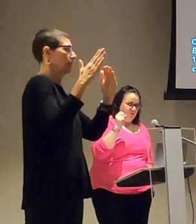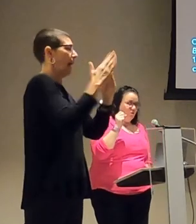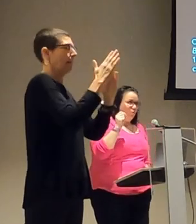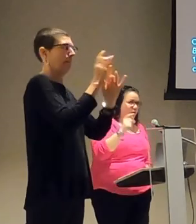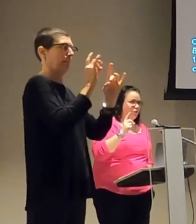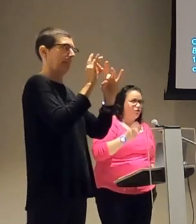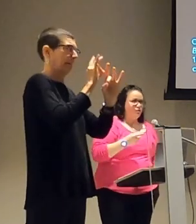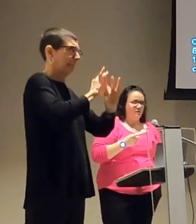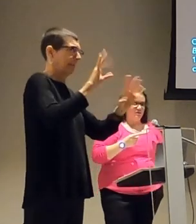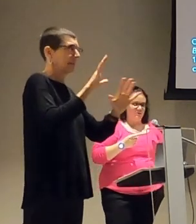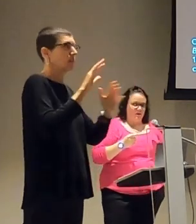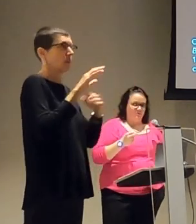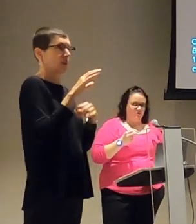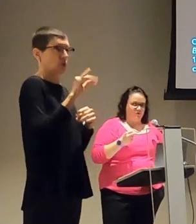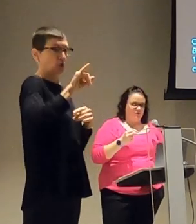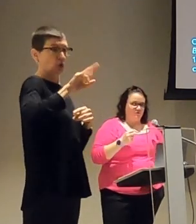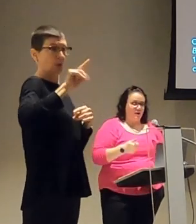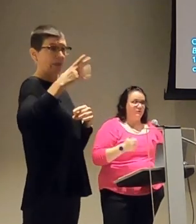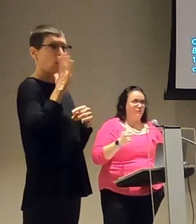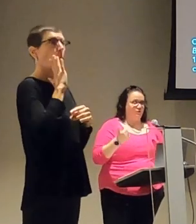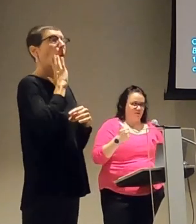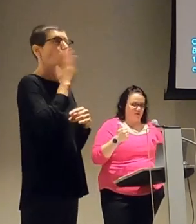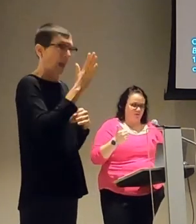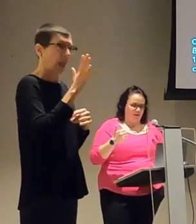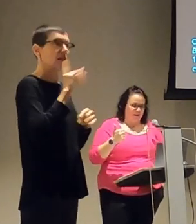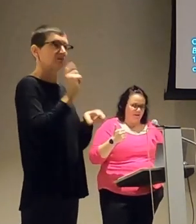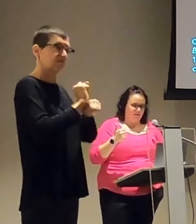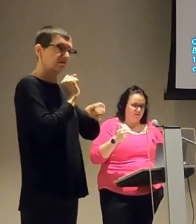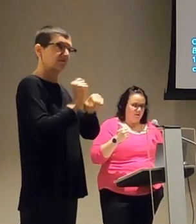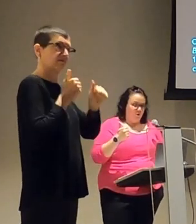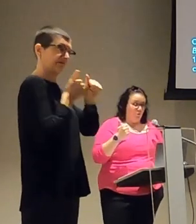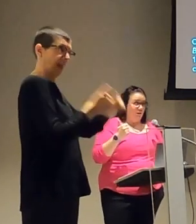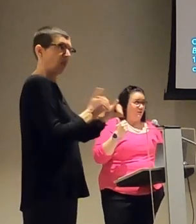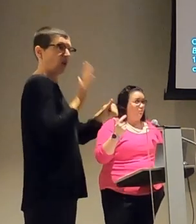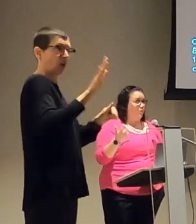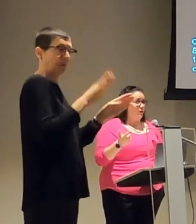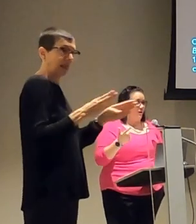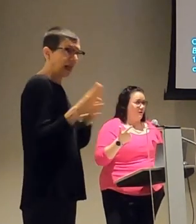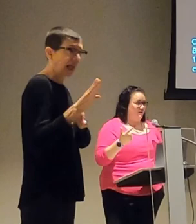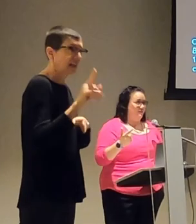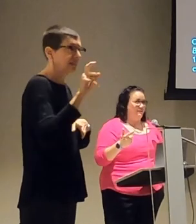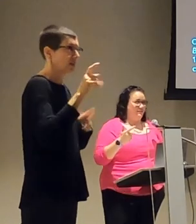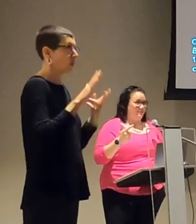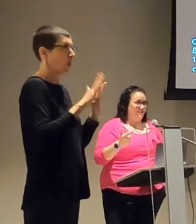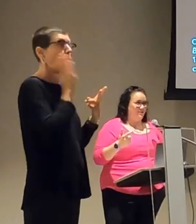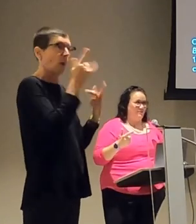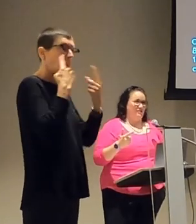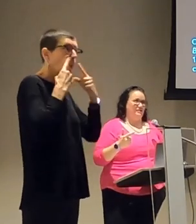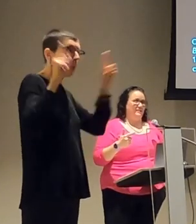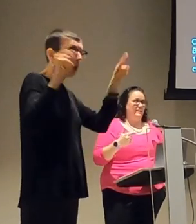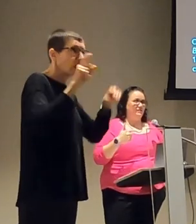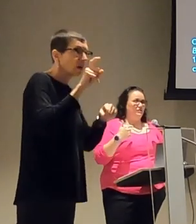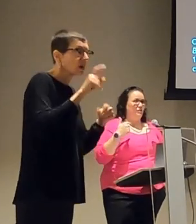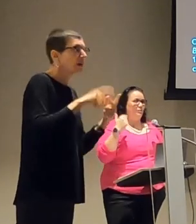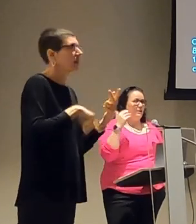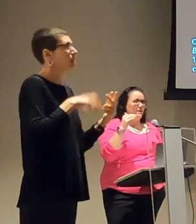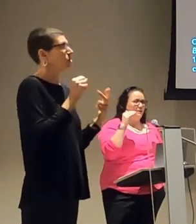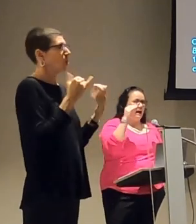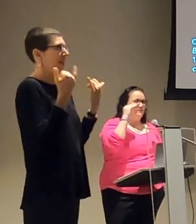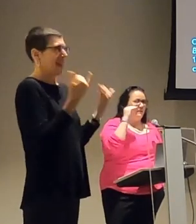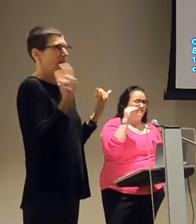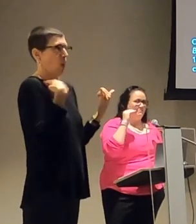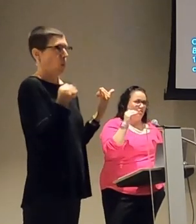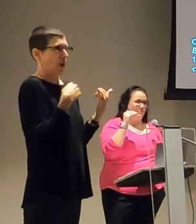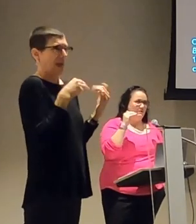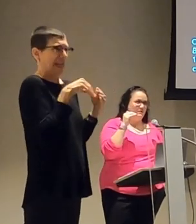And, you know, will Judith be able to follow through with her plan? Will it work? That's another question. And so we